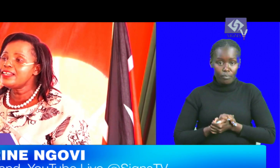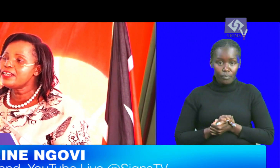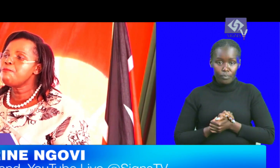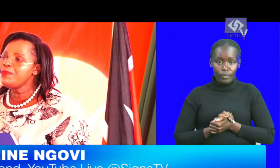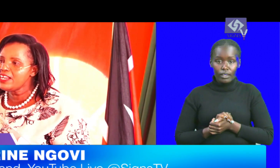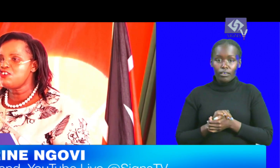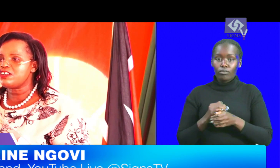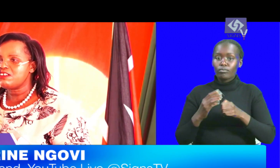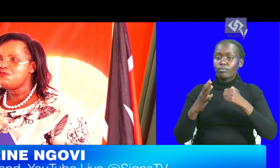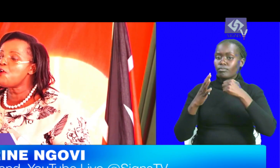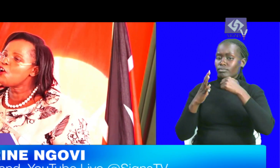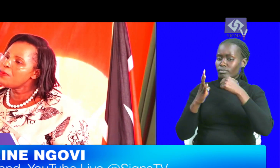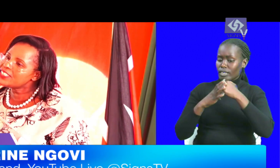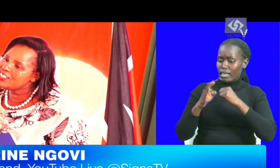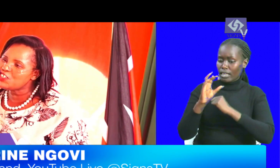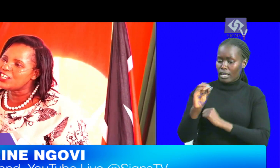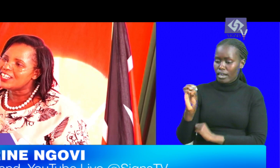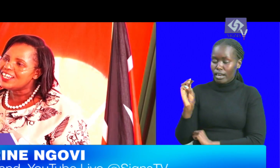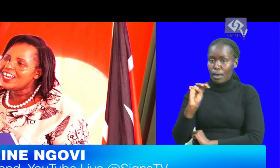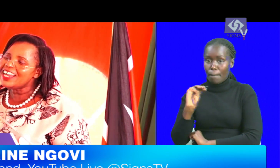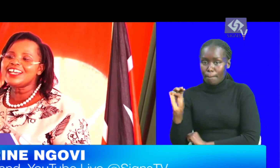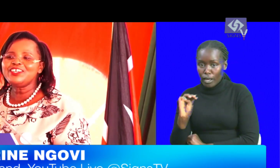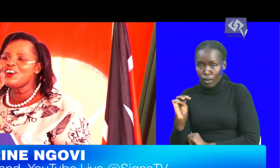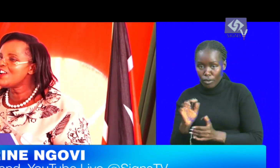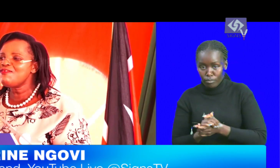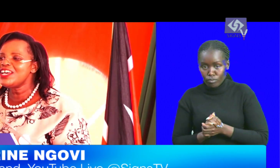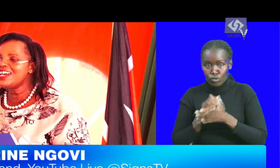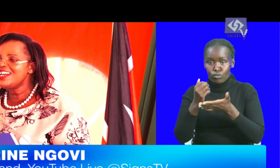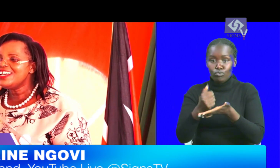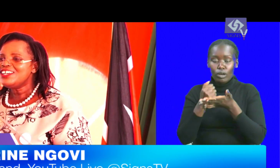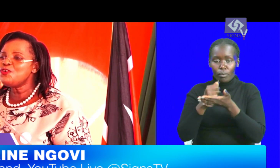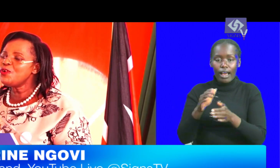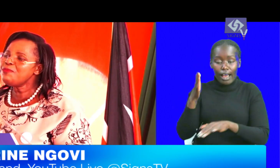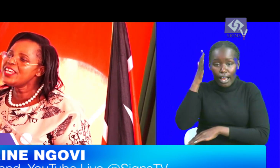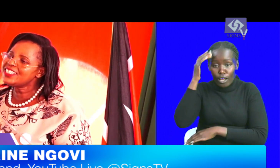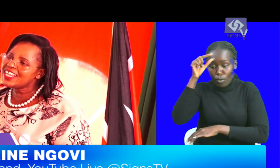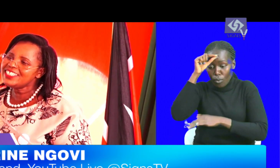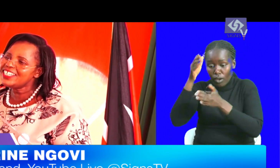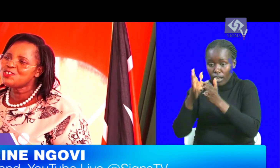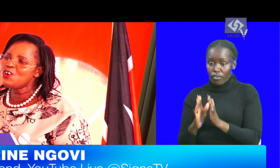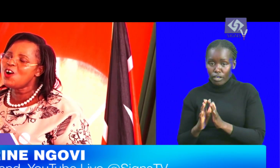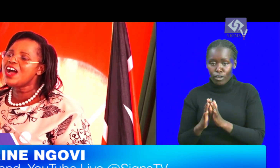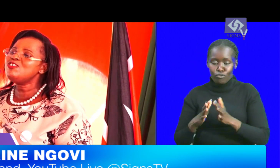900 million for compensation. And I know, Governor, you will be excited to know out of